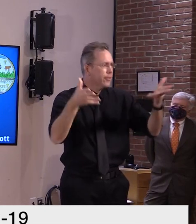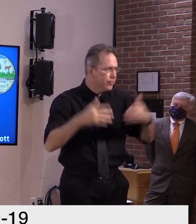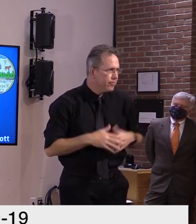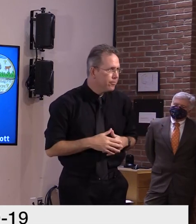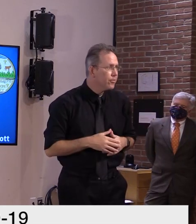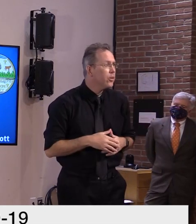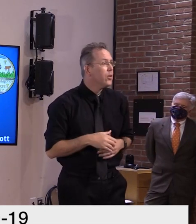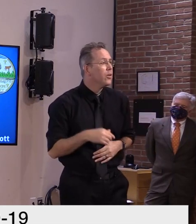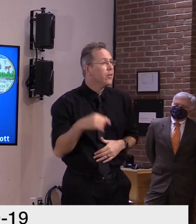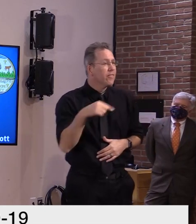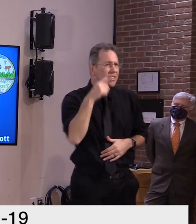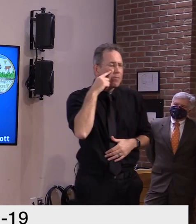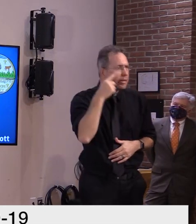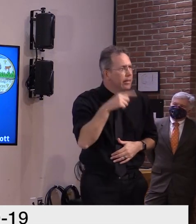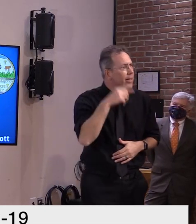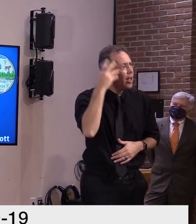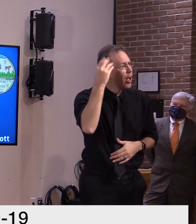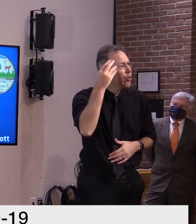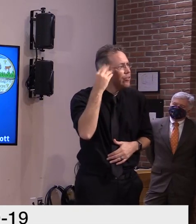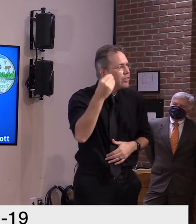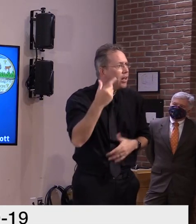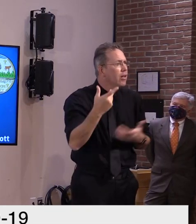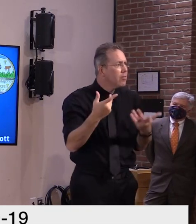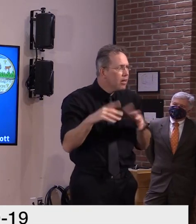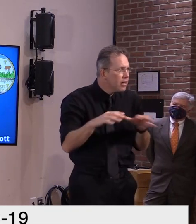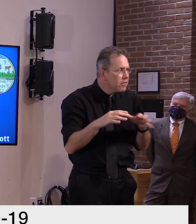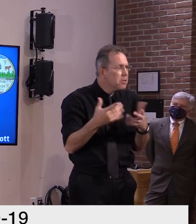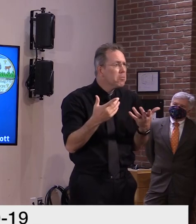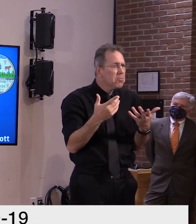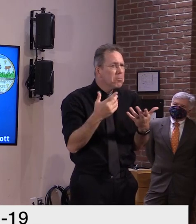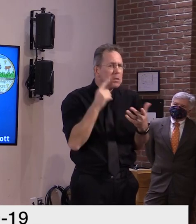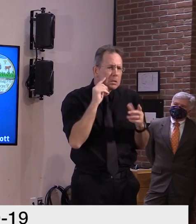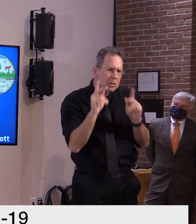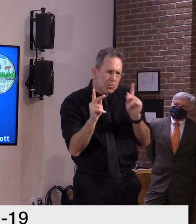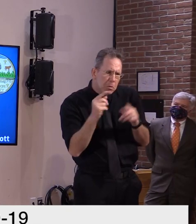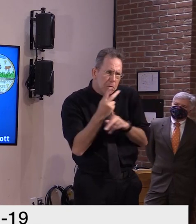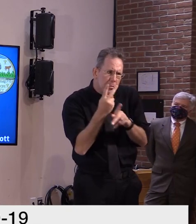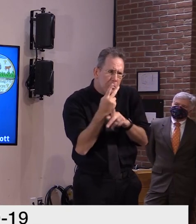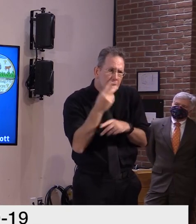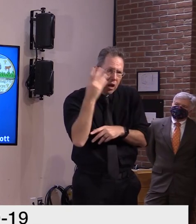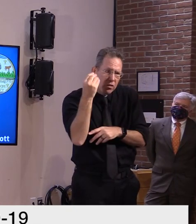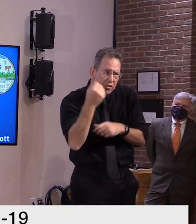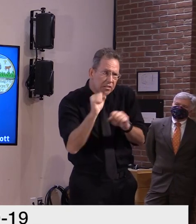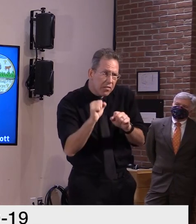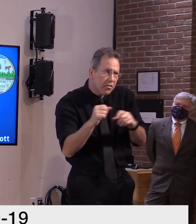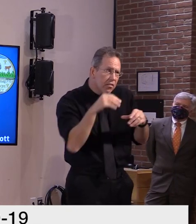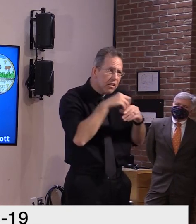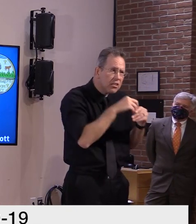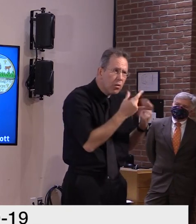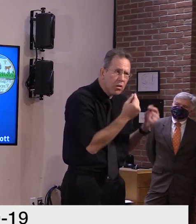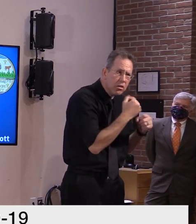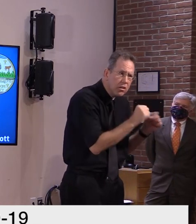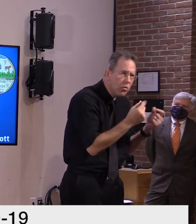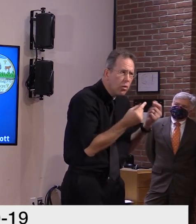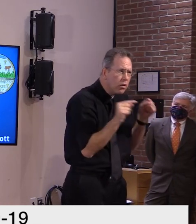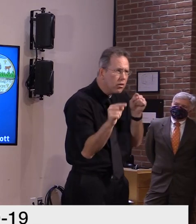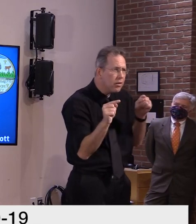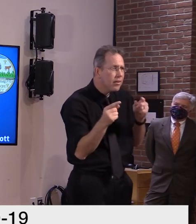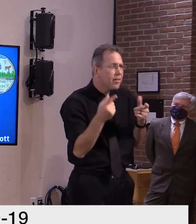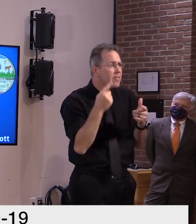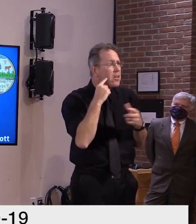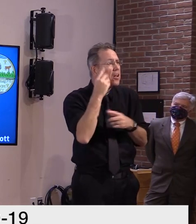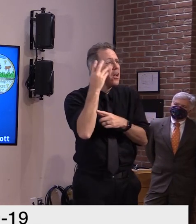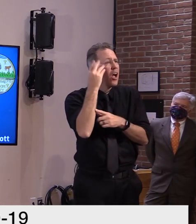well can actually not turn into a super spreader event, whereas one that is done poorly with little regard